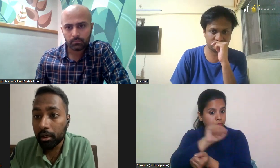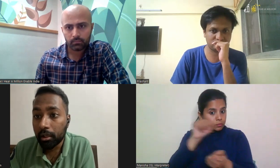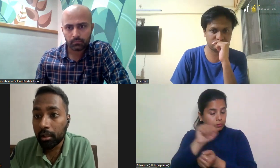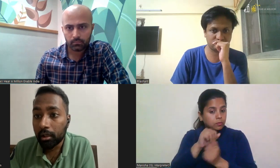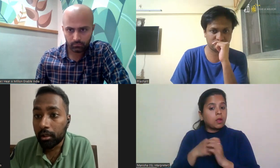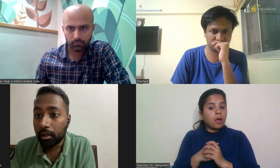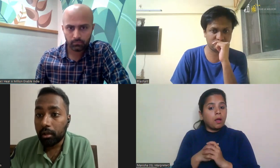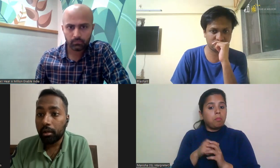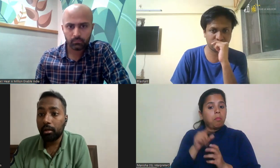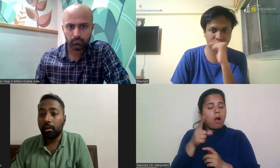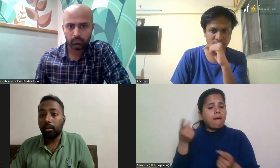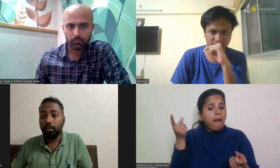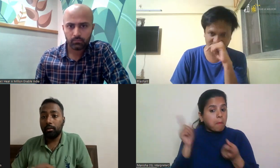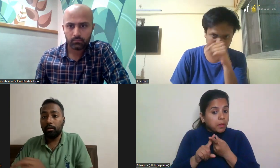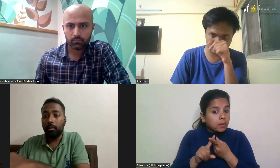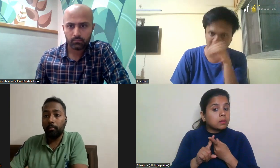accidentally